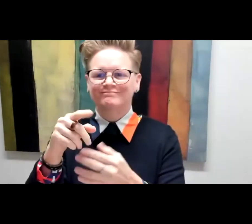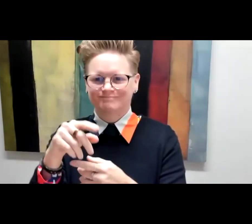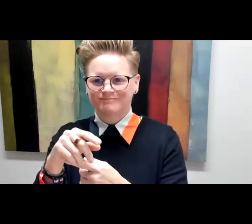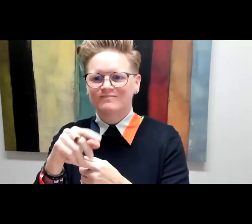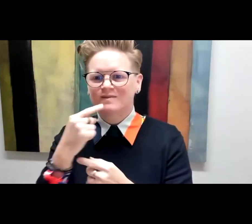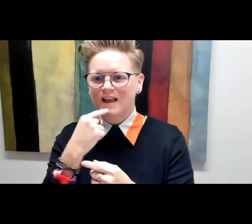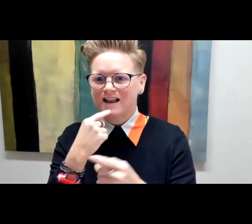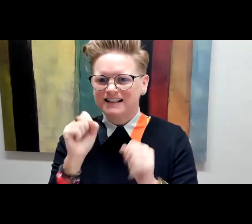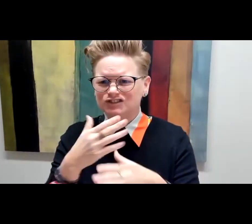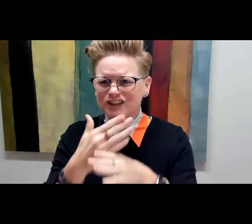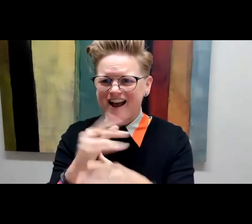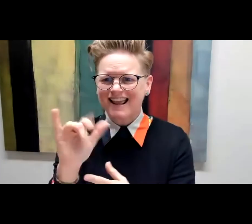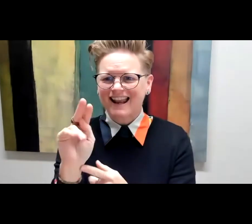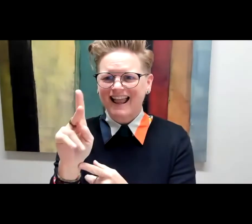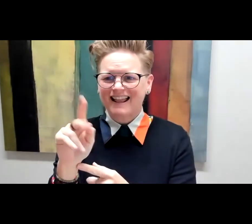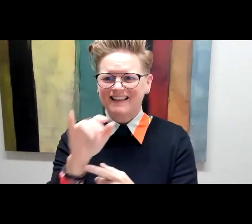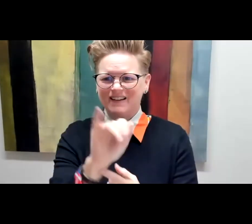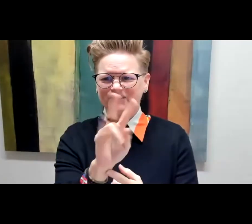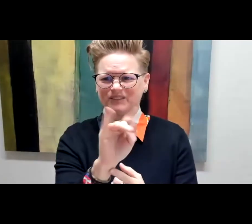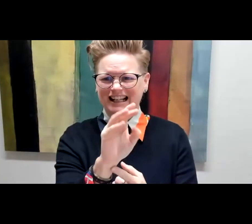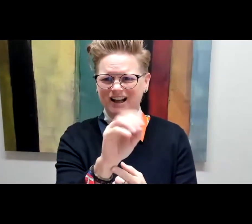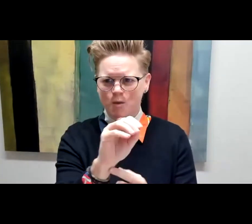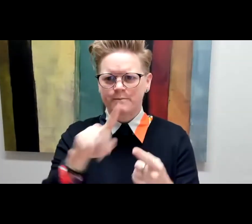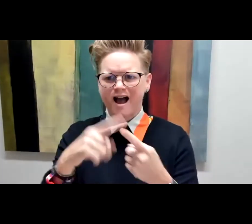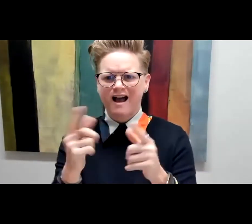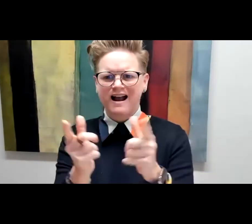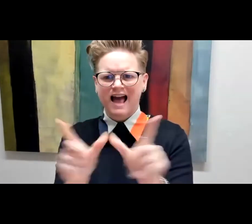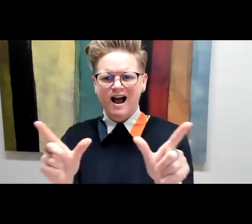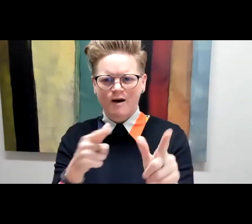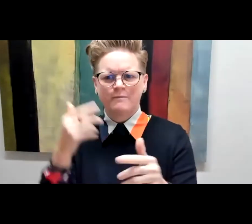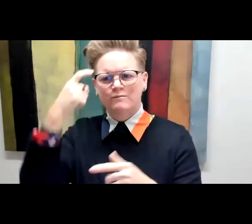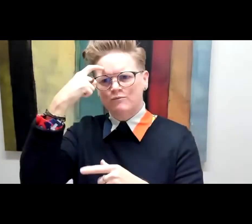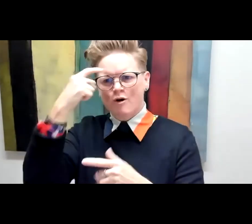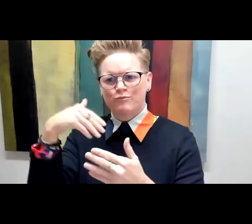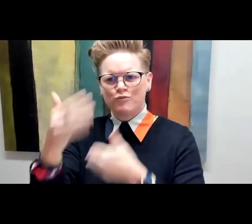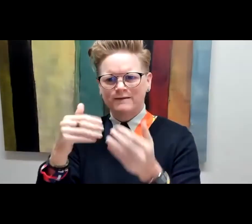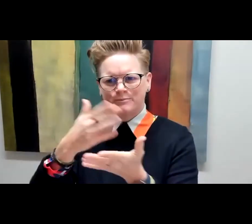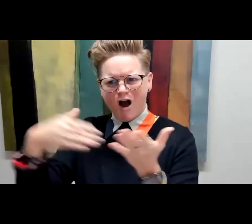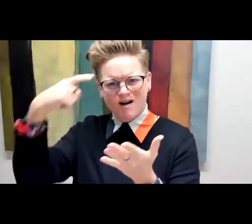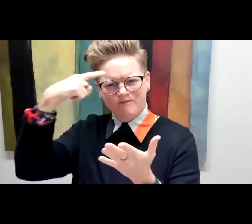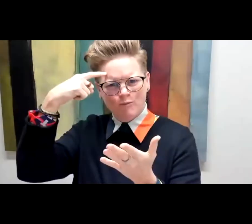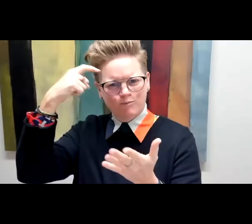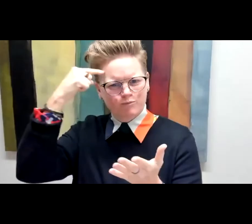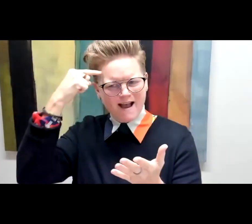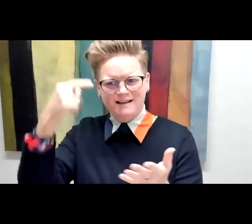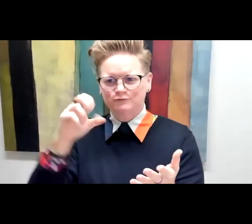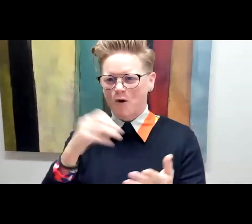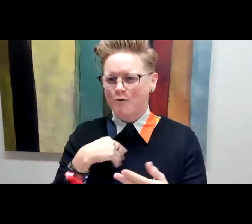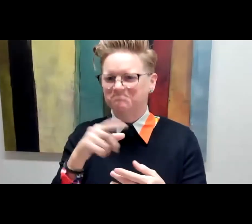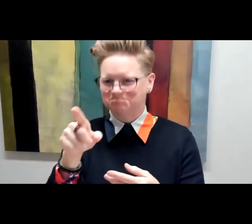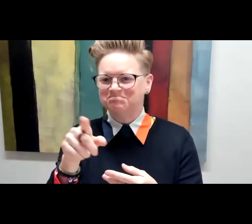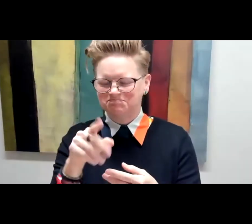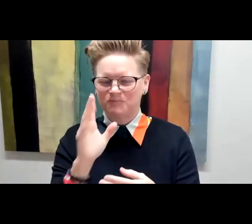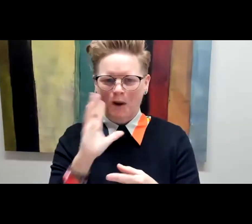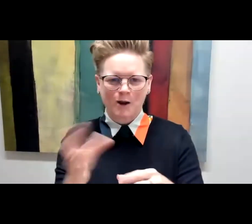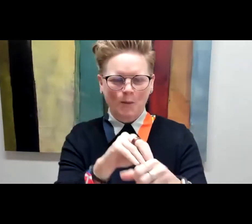presentation. Now, somebody again asked if you could share a link of that video about language and the brain, excuse me, the